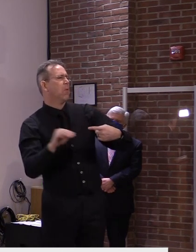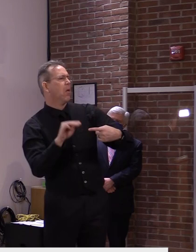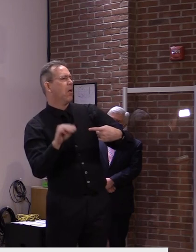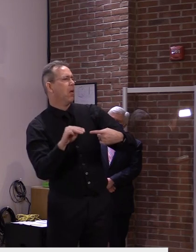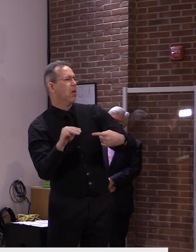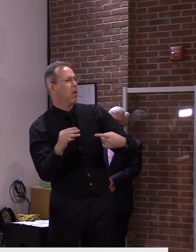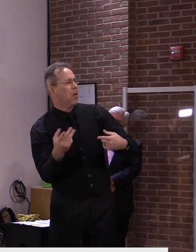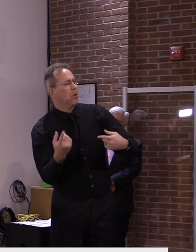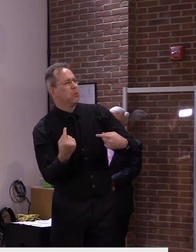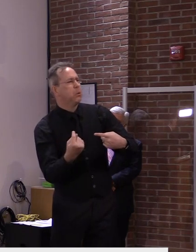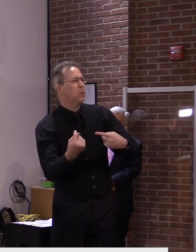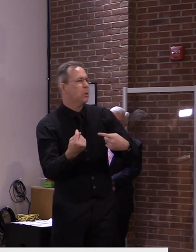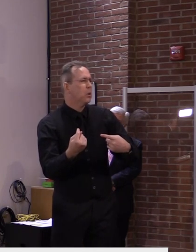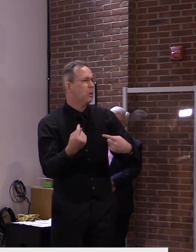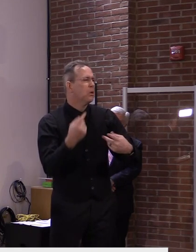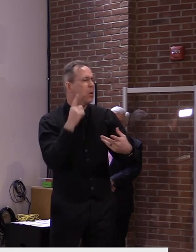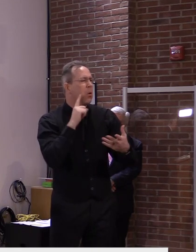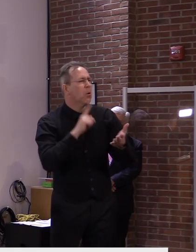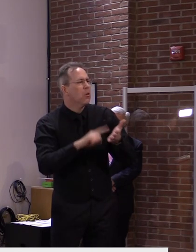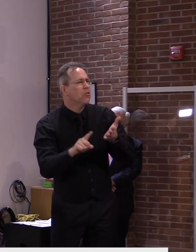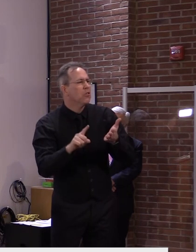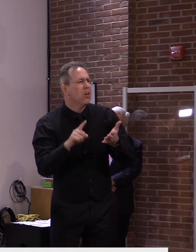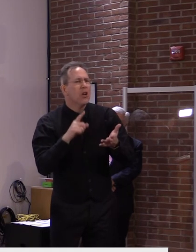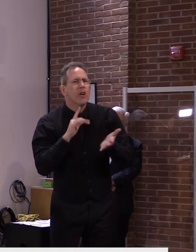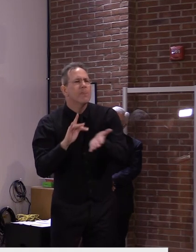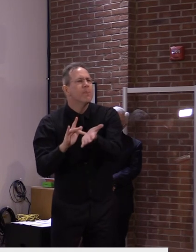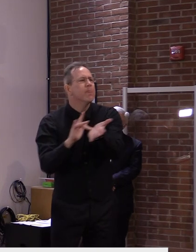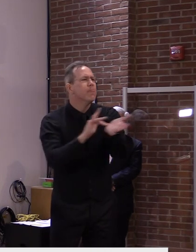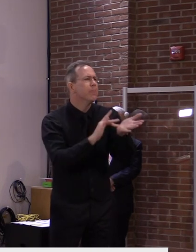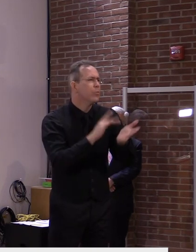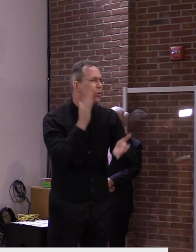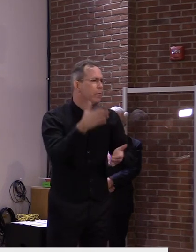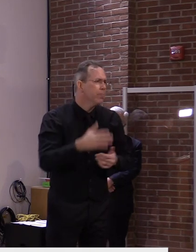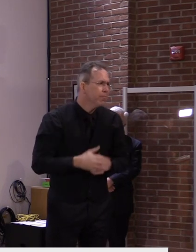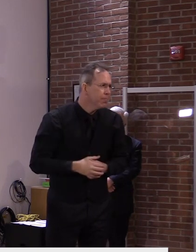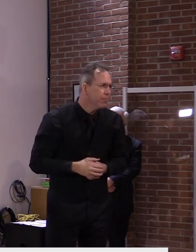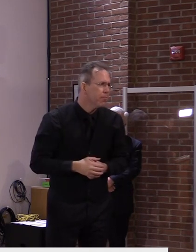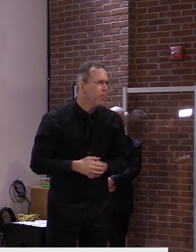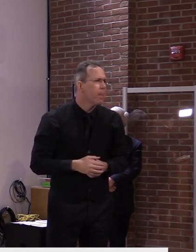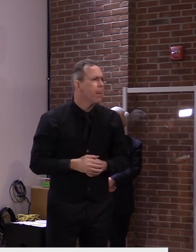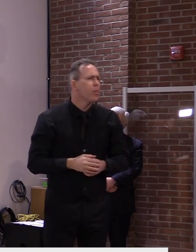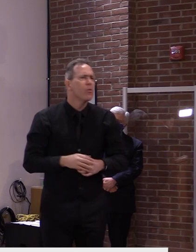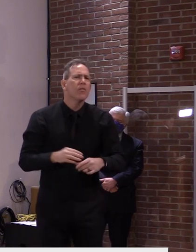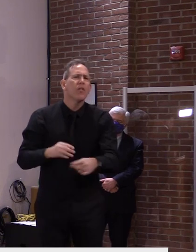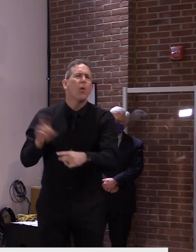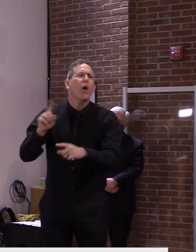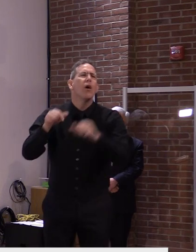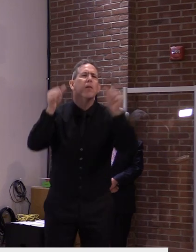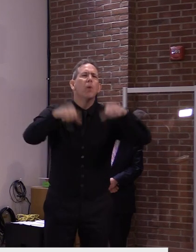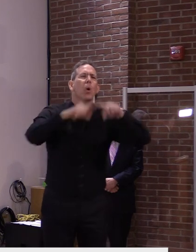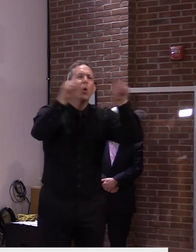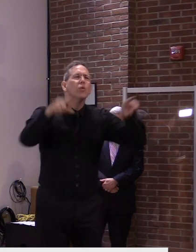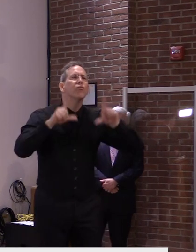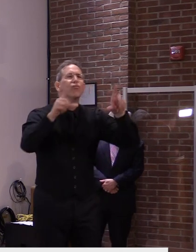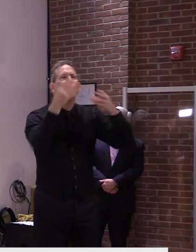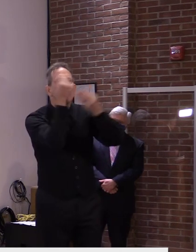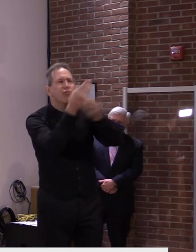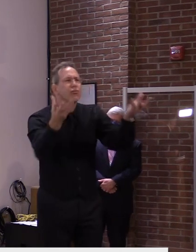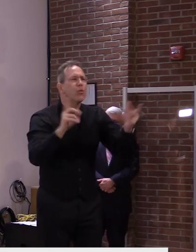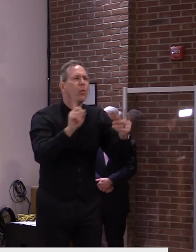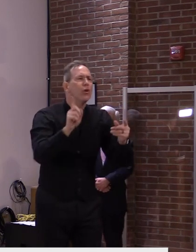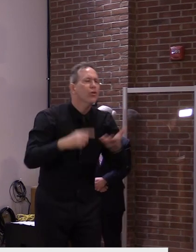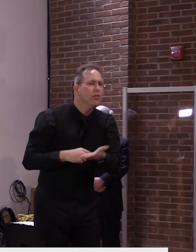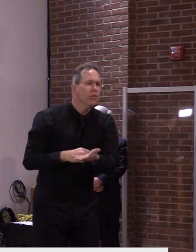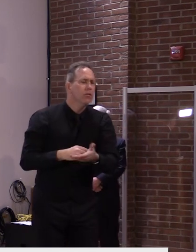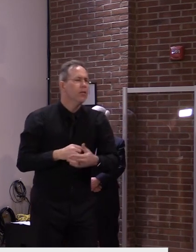the Education Department website or both locations? It's on the Agency of Education website. And if you want to reach out